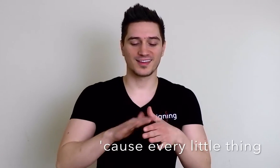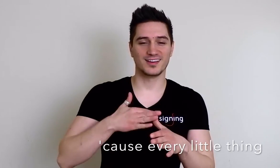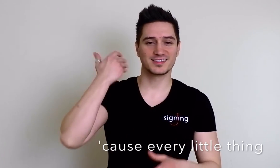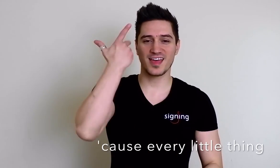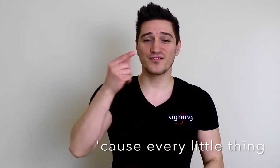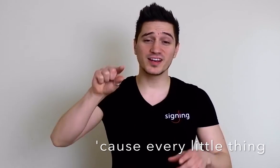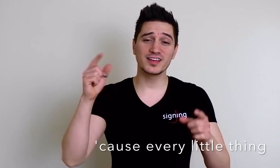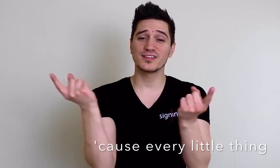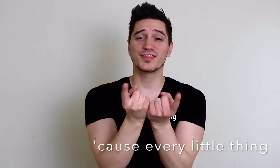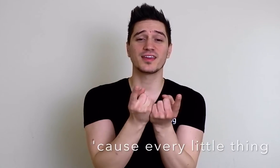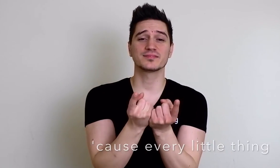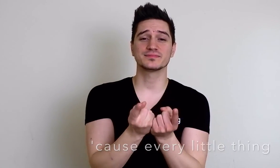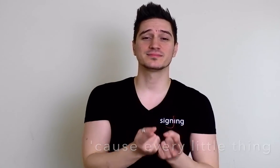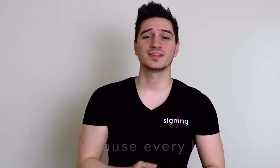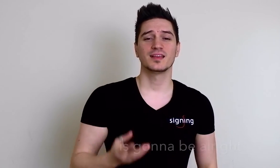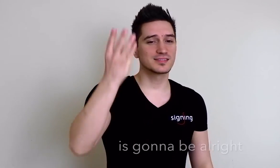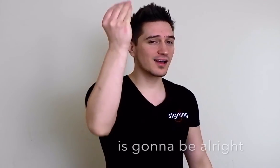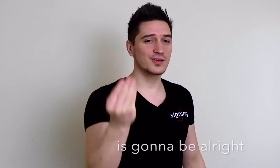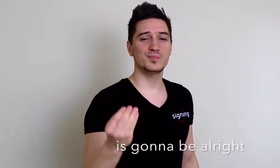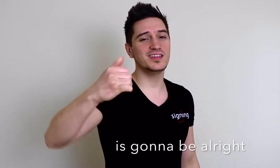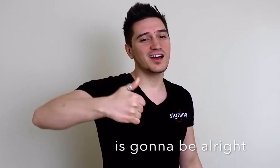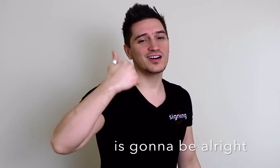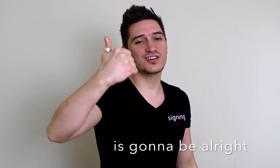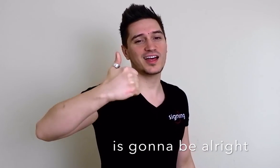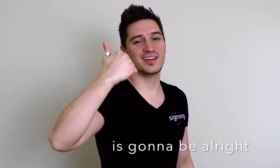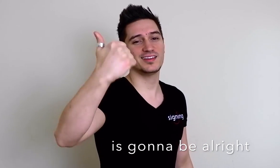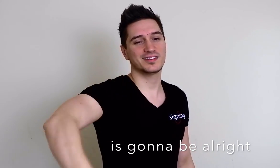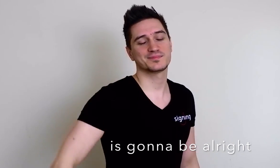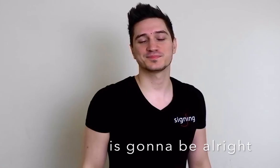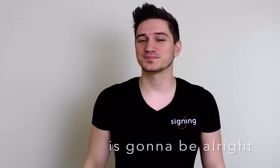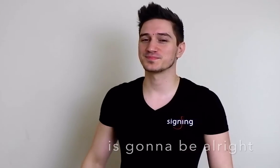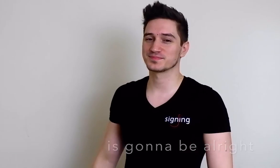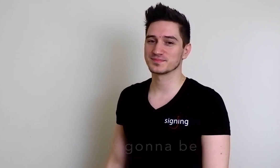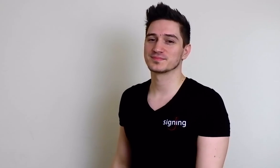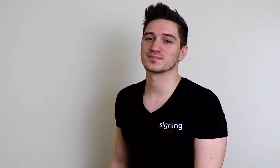Cause every little thing gonna be alright